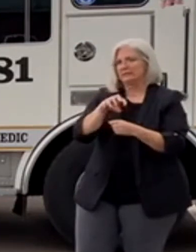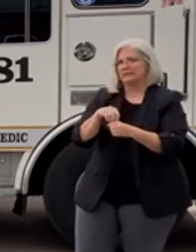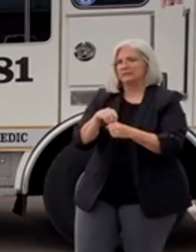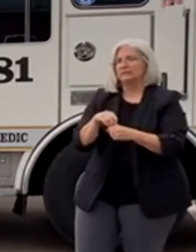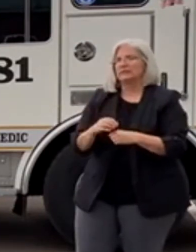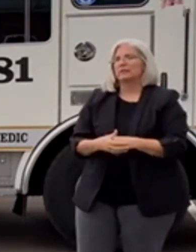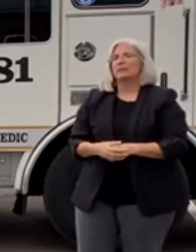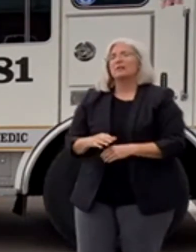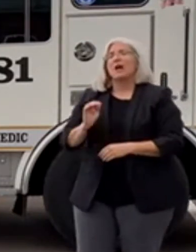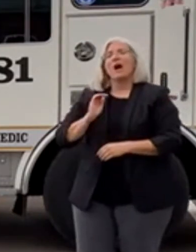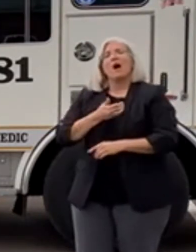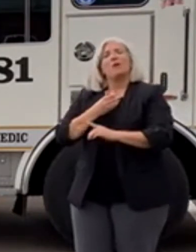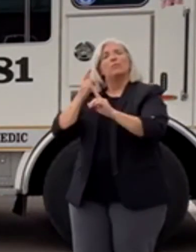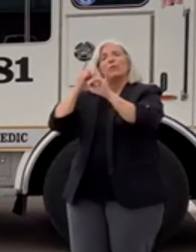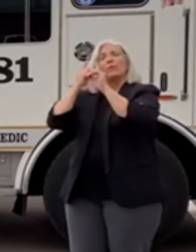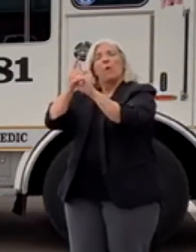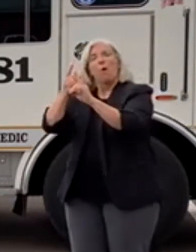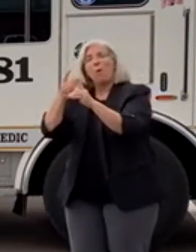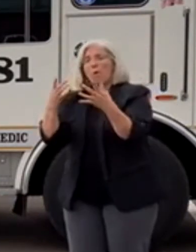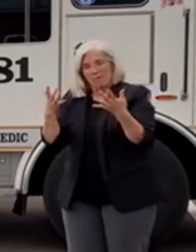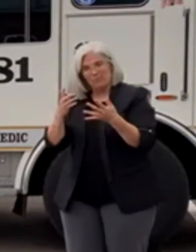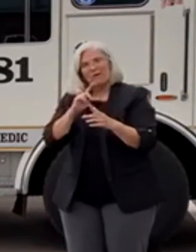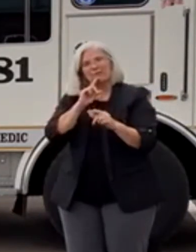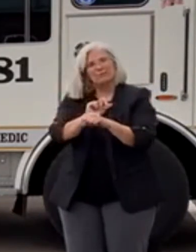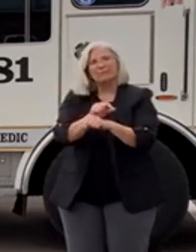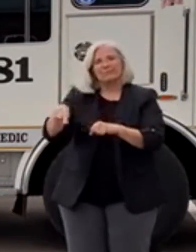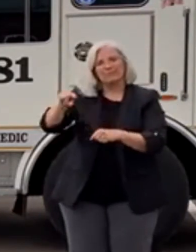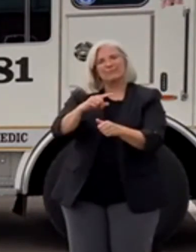but we'd be doing that in the form of issuance of fines.